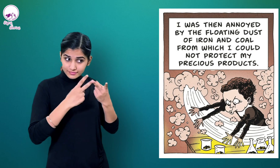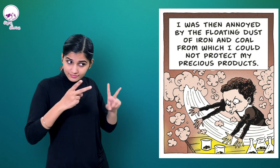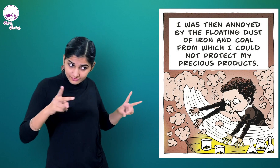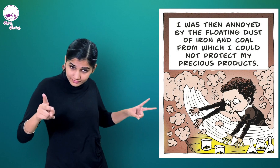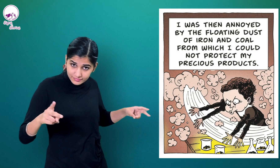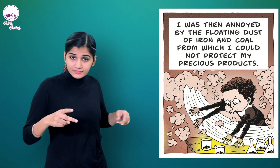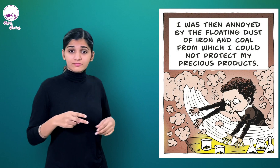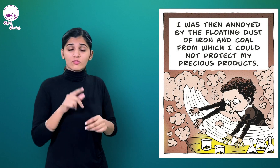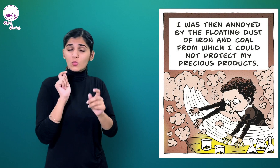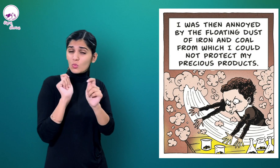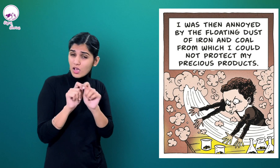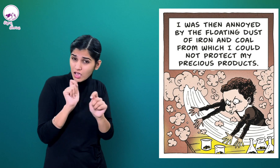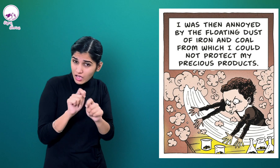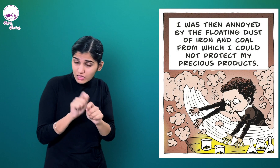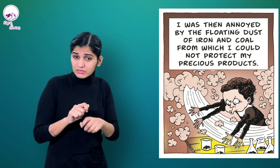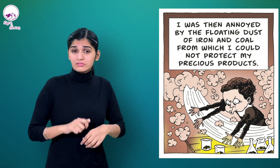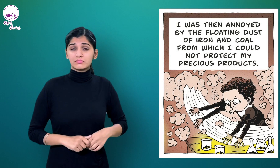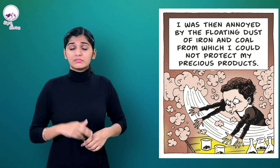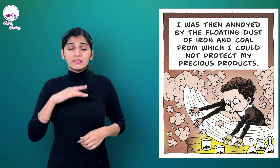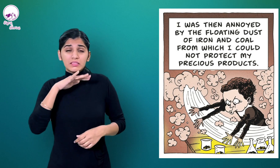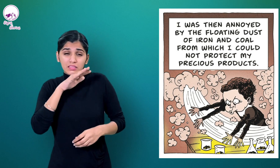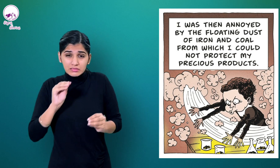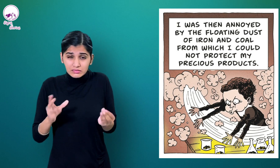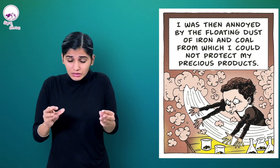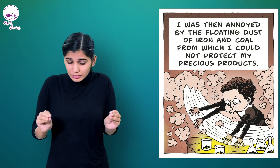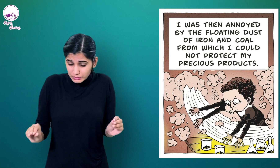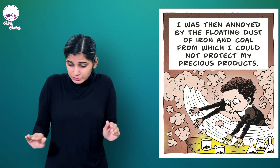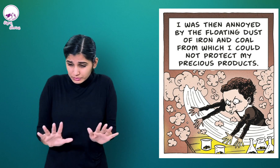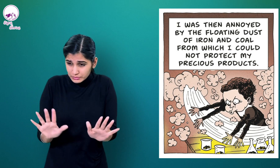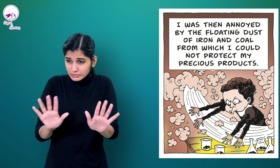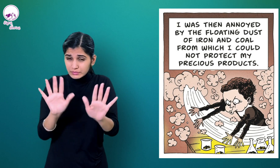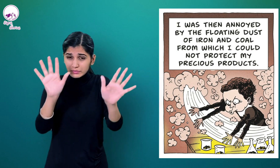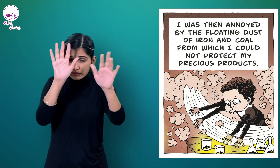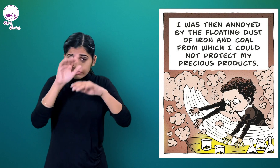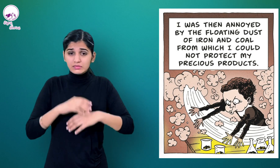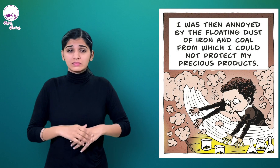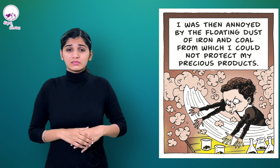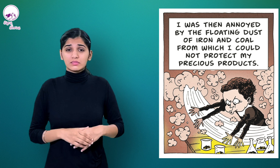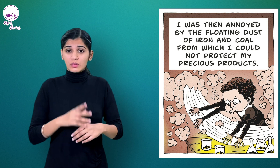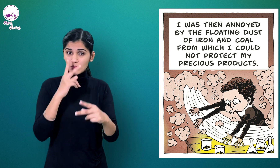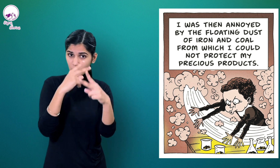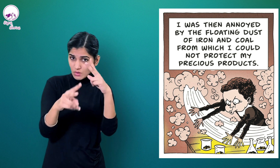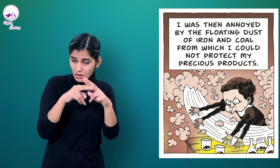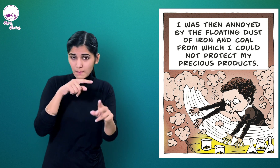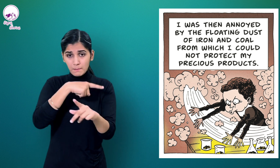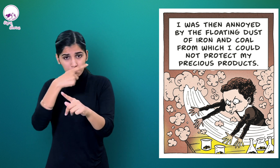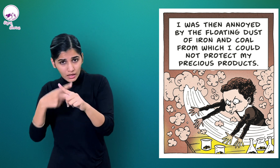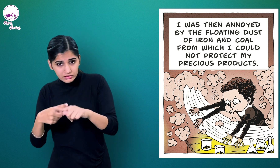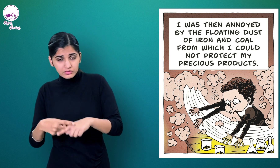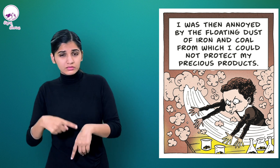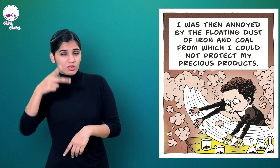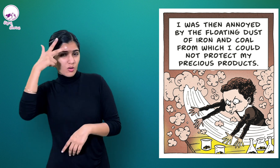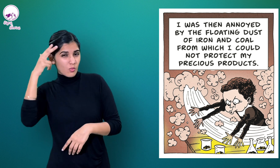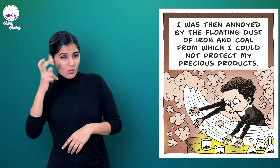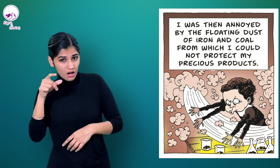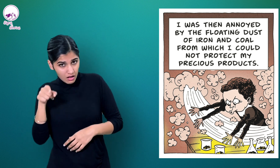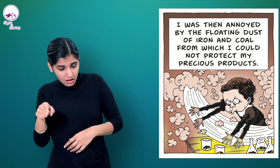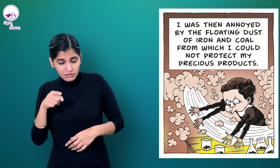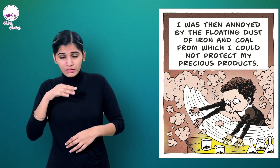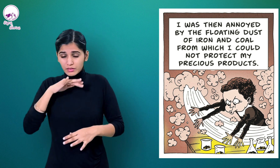I was then annoyed by the floating dust of iron and coal from which I could not protect